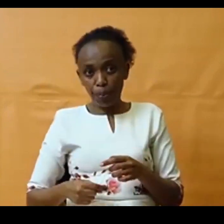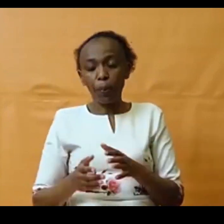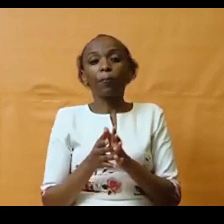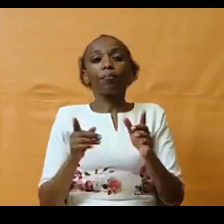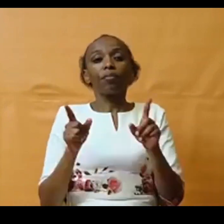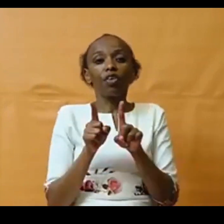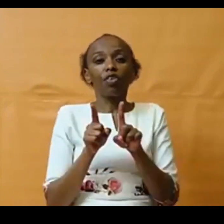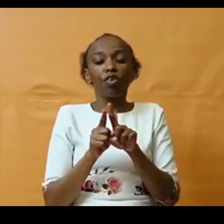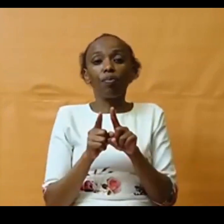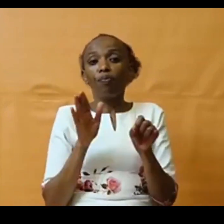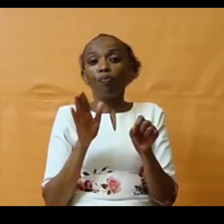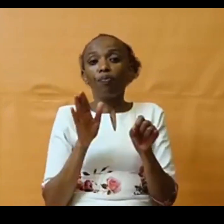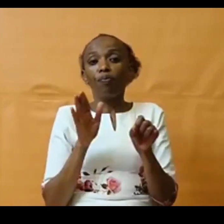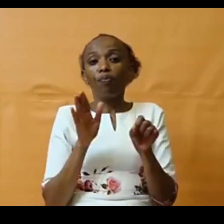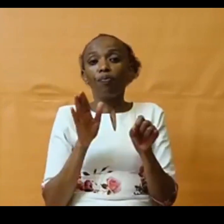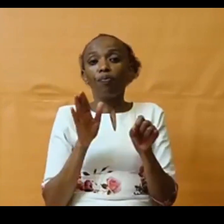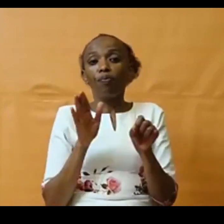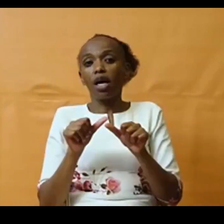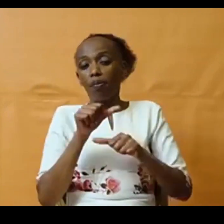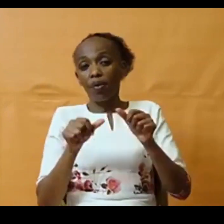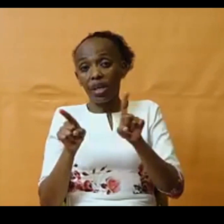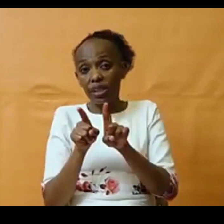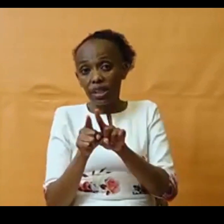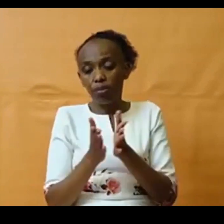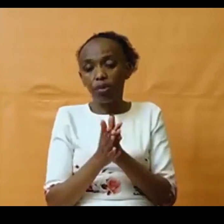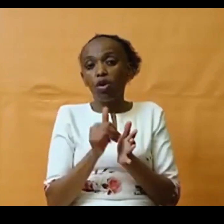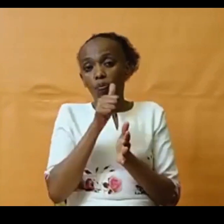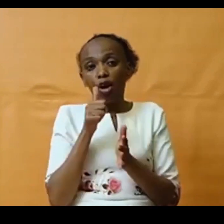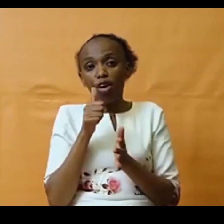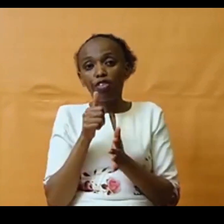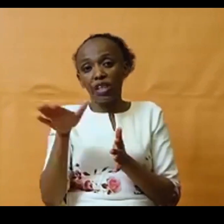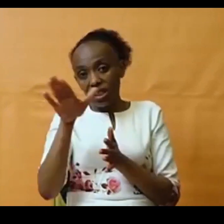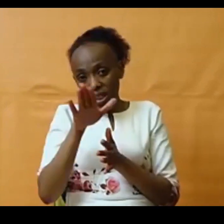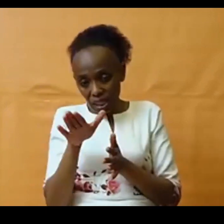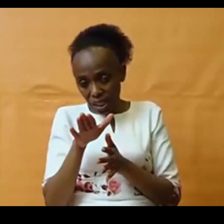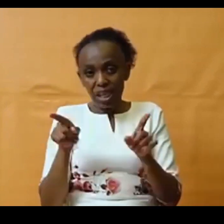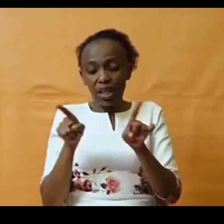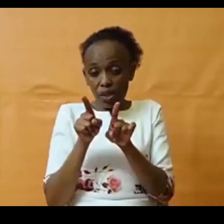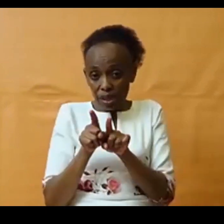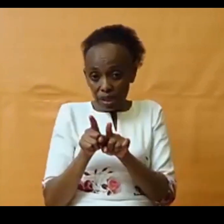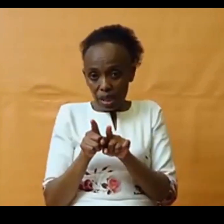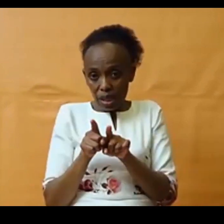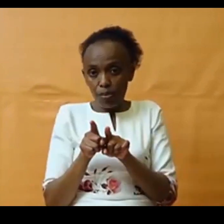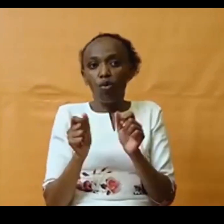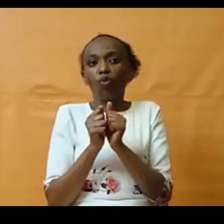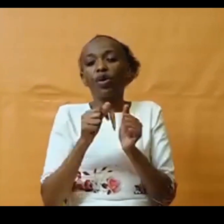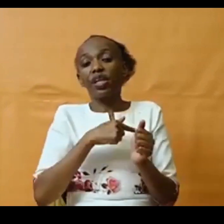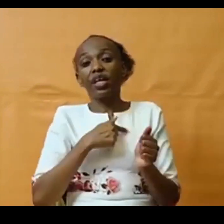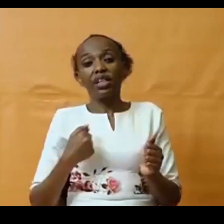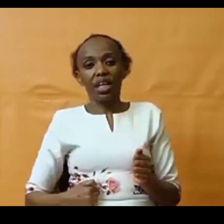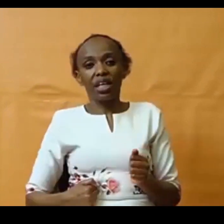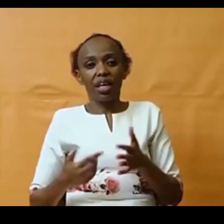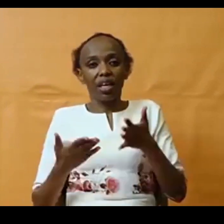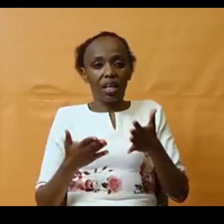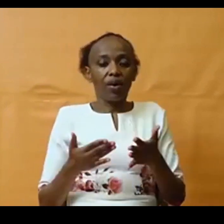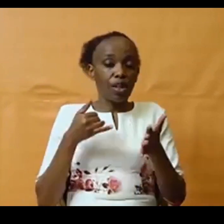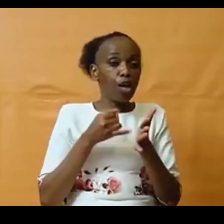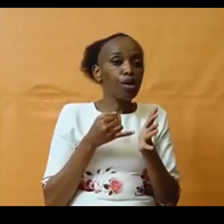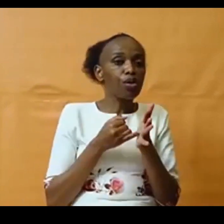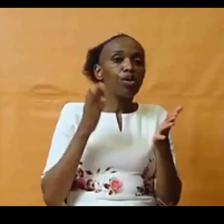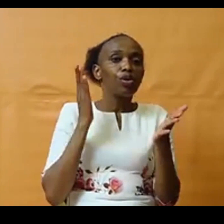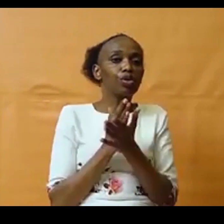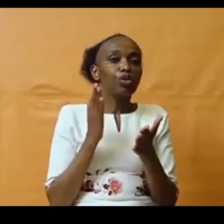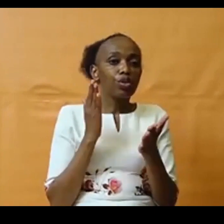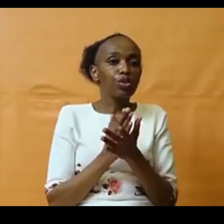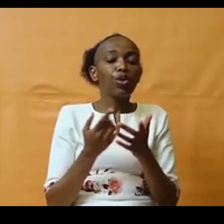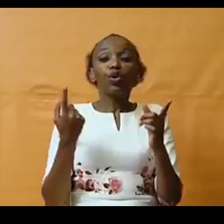about the same amount of China as China, private sector just about the same amount as China. So their composition really, really